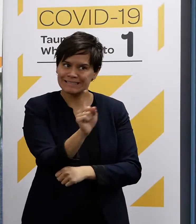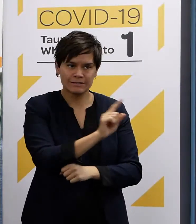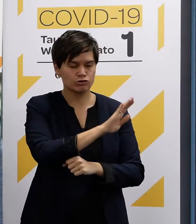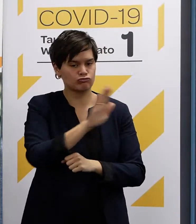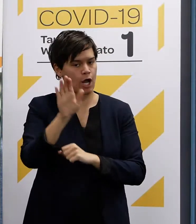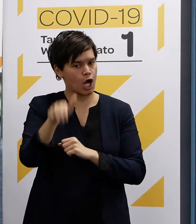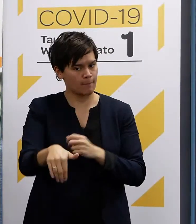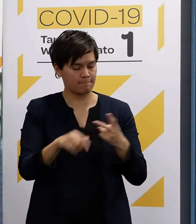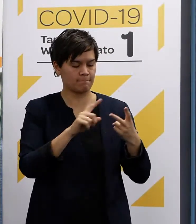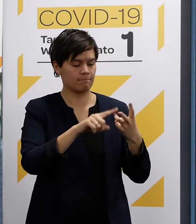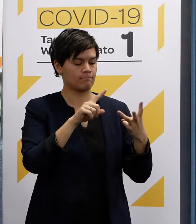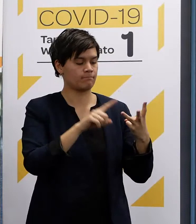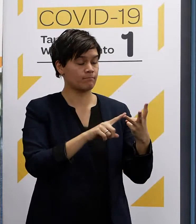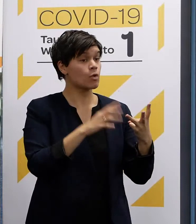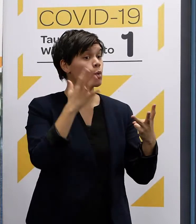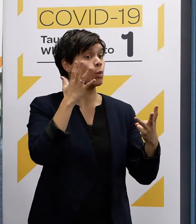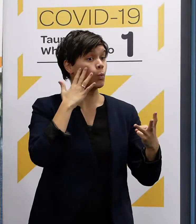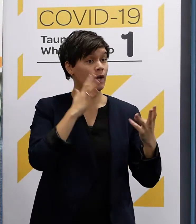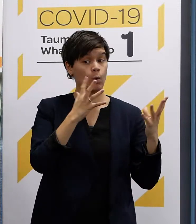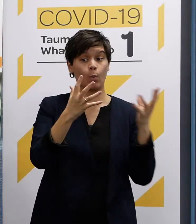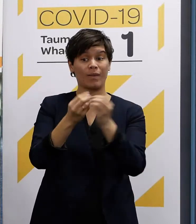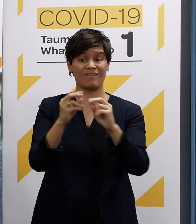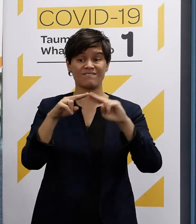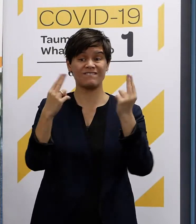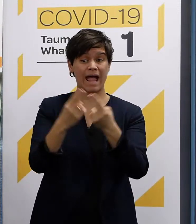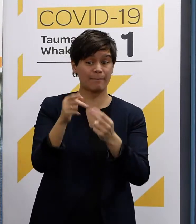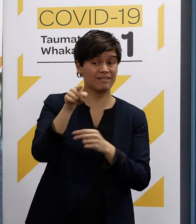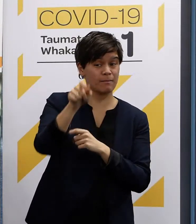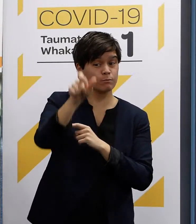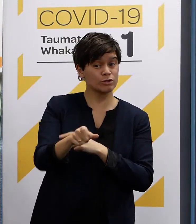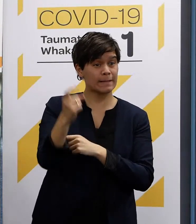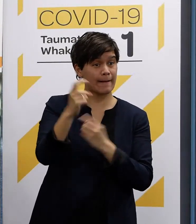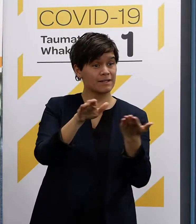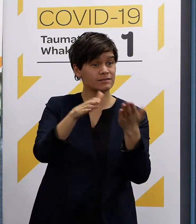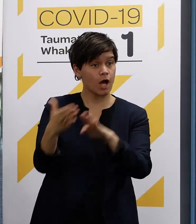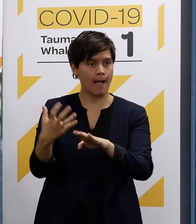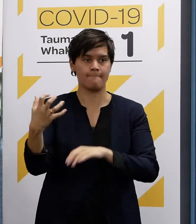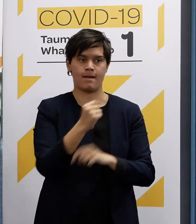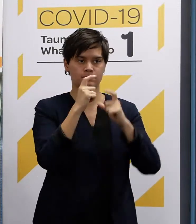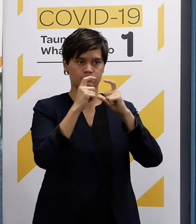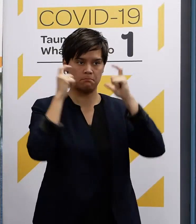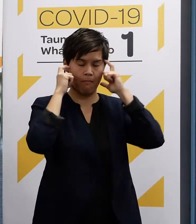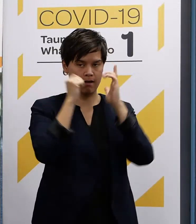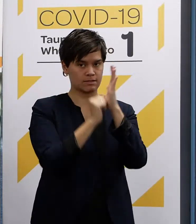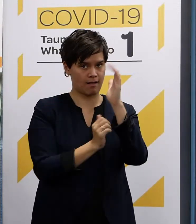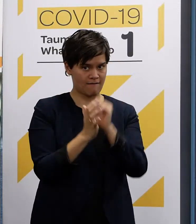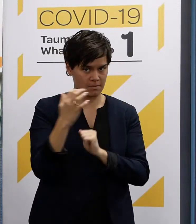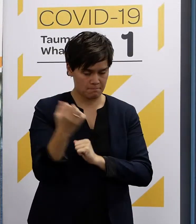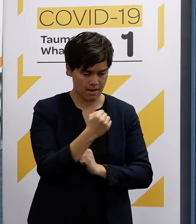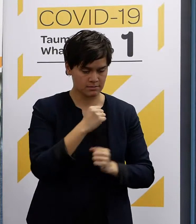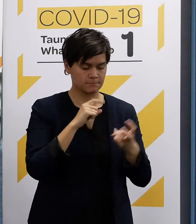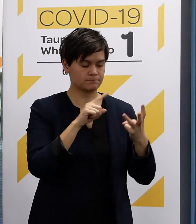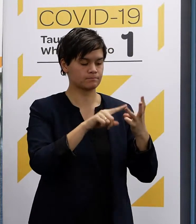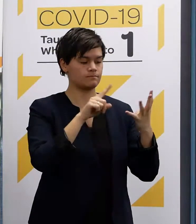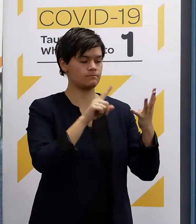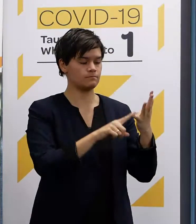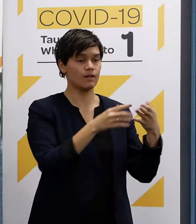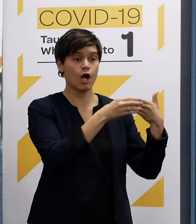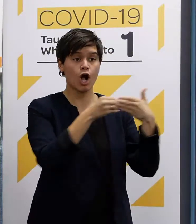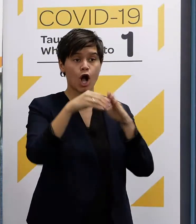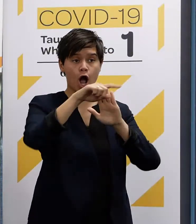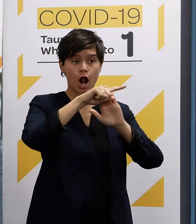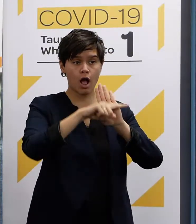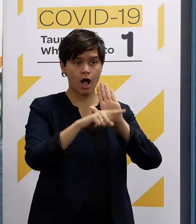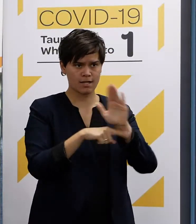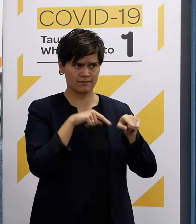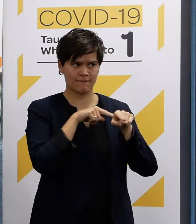spending time with the family member that is dying, complying with all Ministry of Health COVID-19 guidelines, staying 2 metres